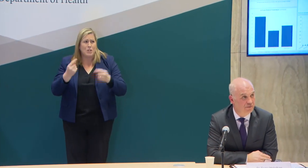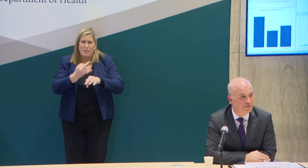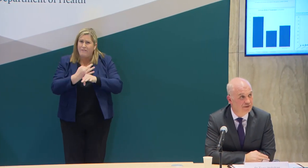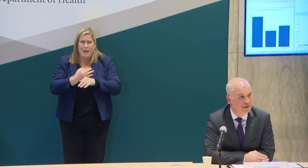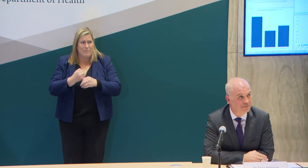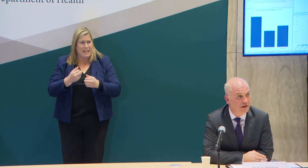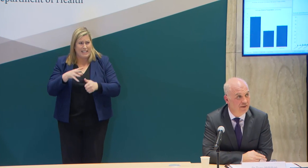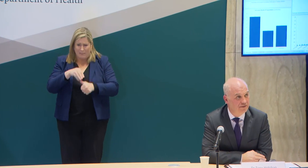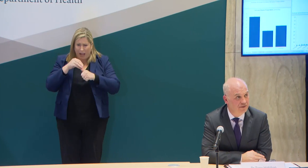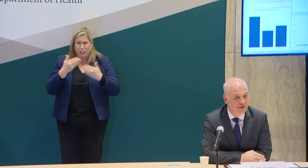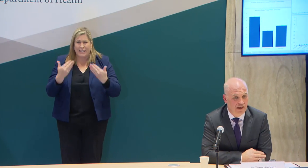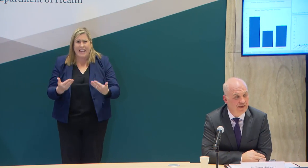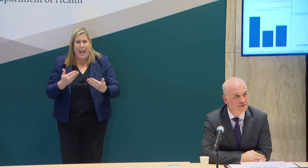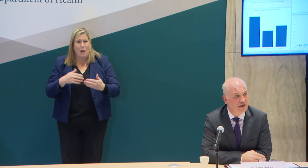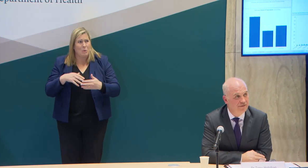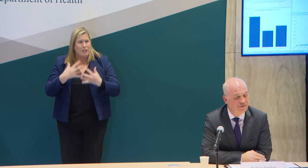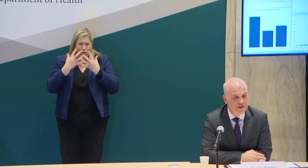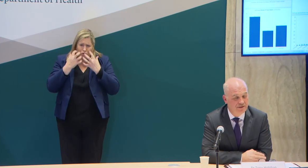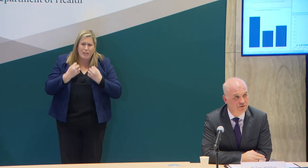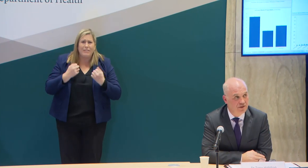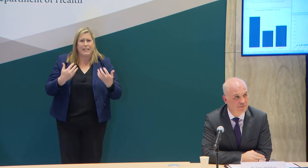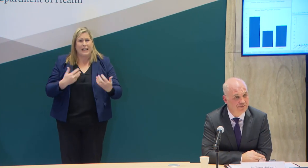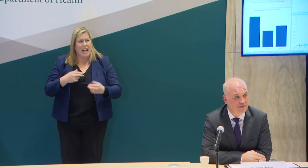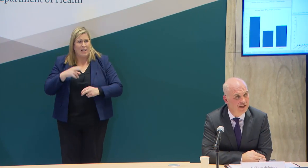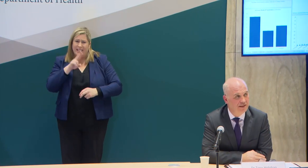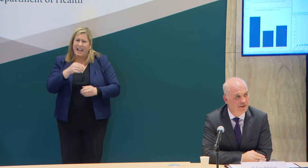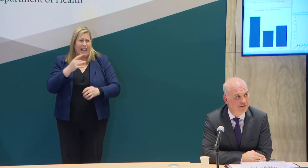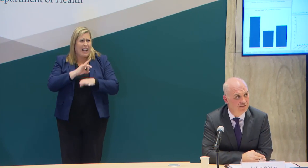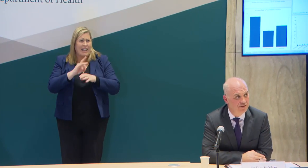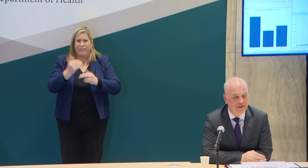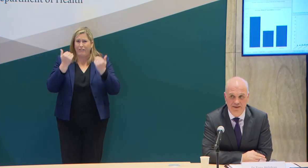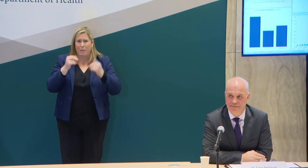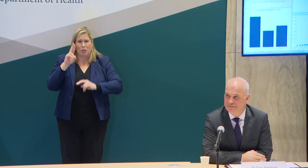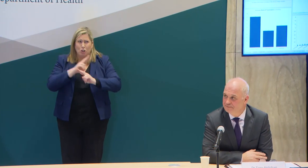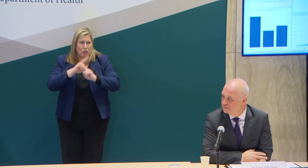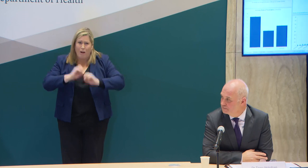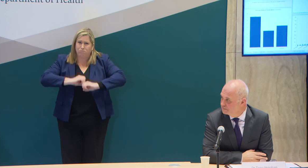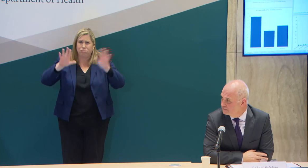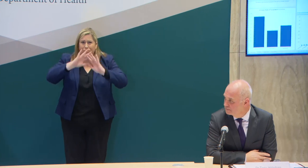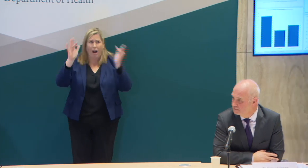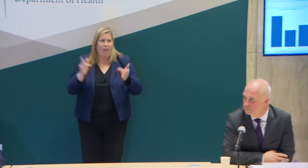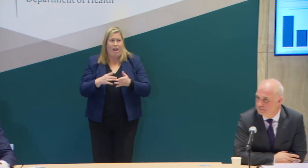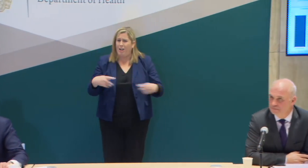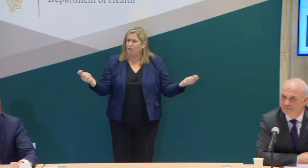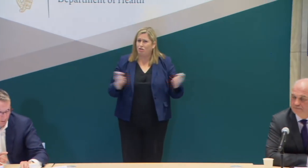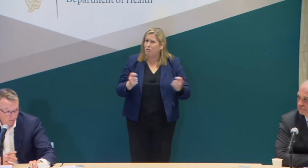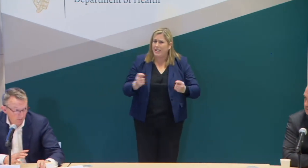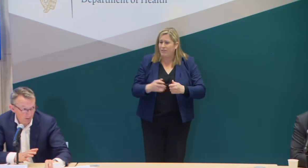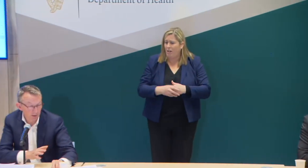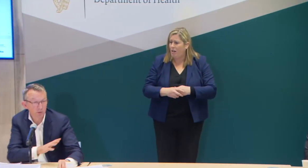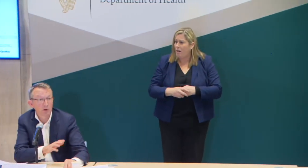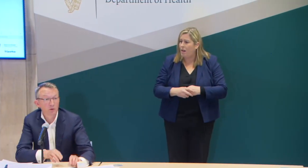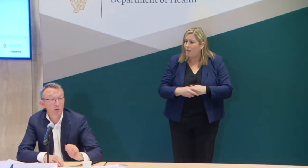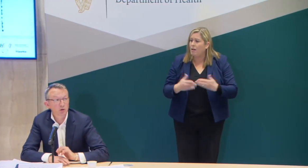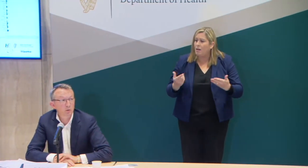at the time of bereavement, is paramount, and that's the kind of information that should not be spread by anybody on social media. And I'd just like to add to that, and